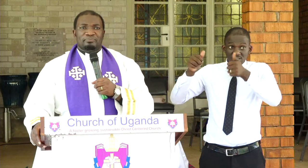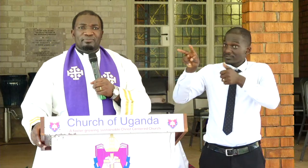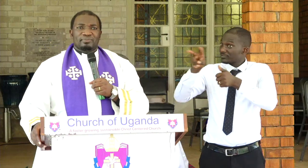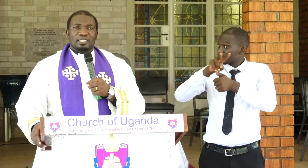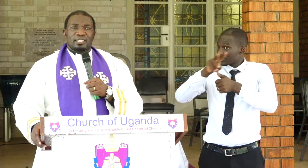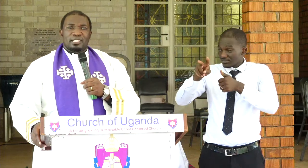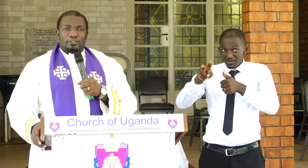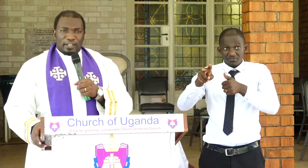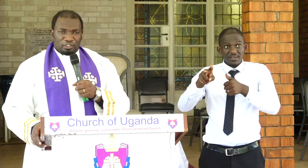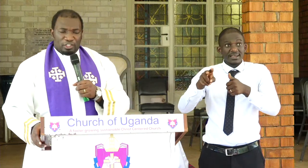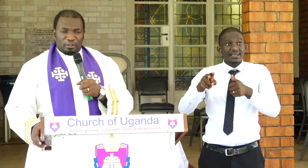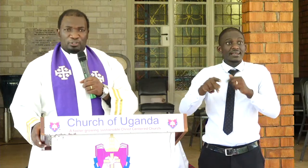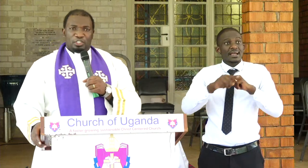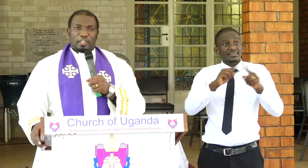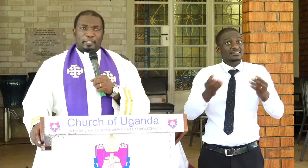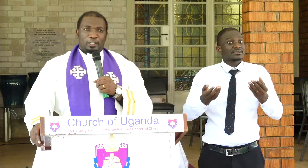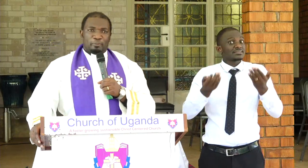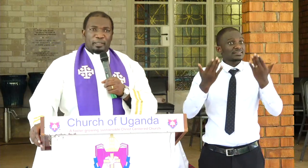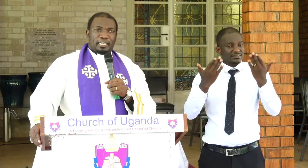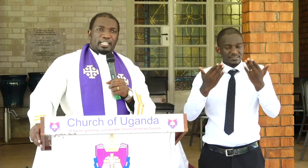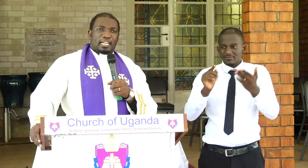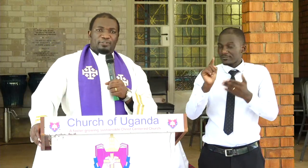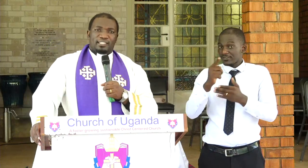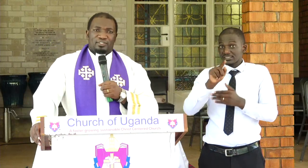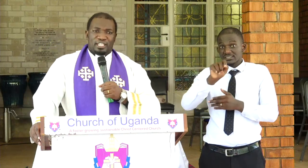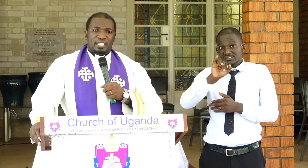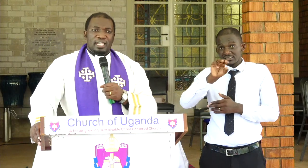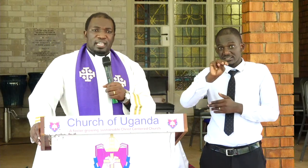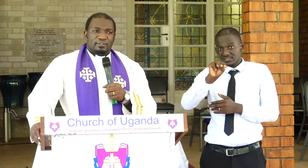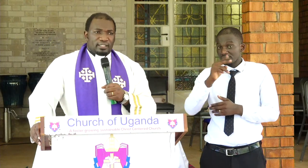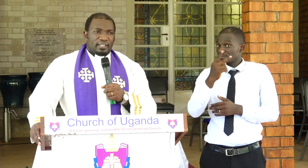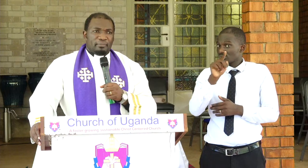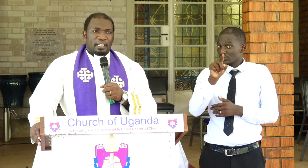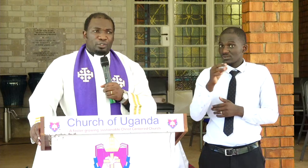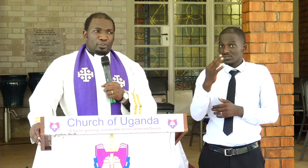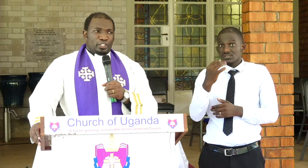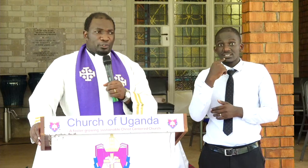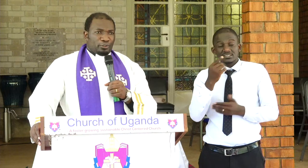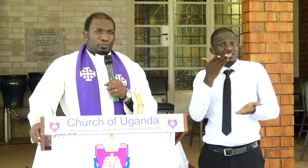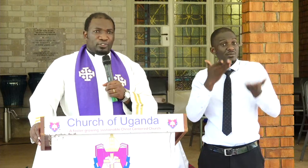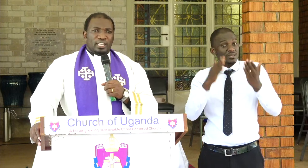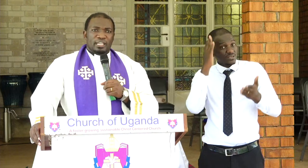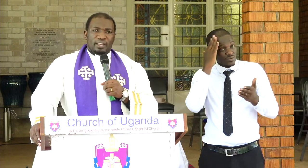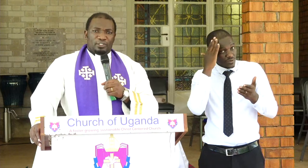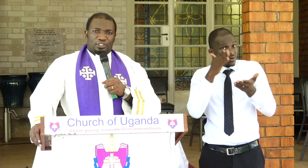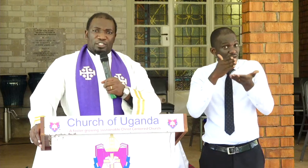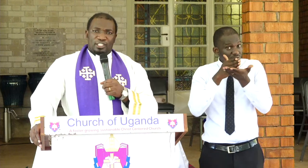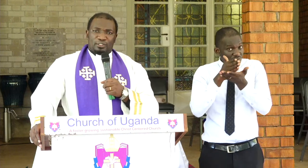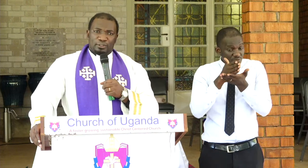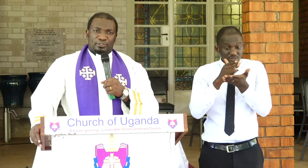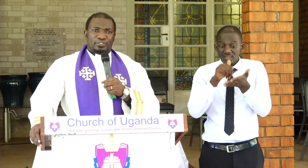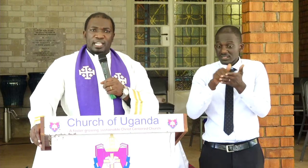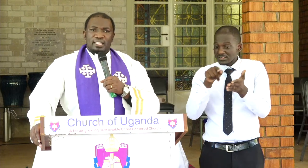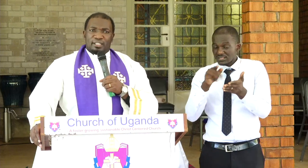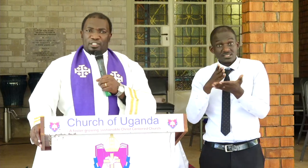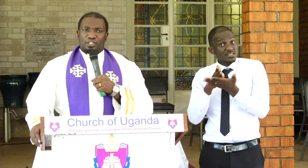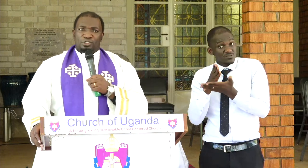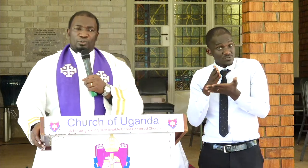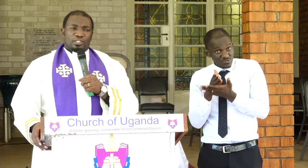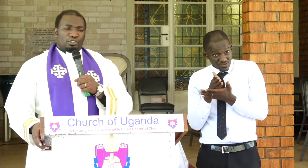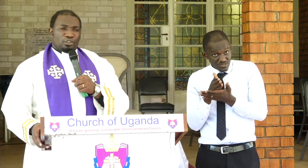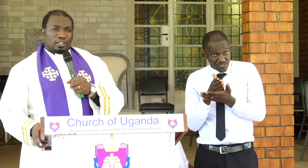ransom. 1 Timothy chapter 2, beginning at verse 3, that they may know the truth, that this is the truth,